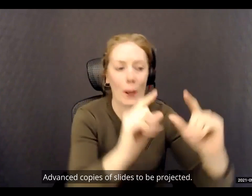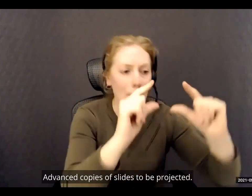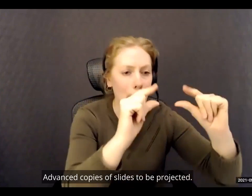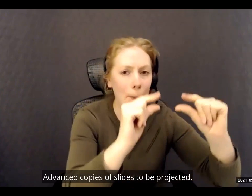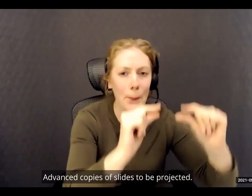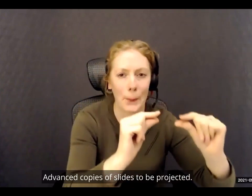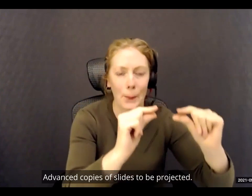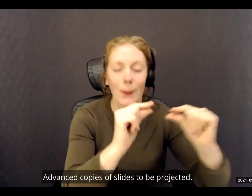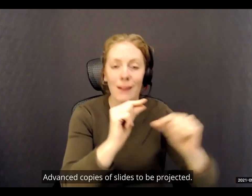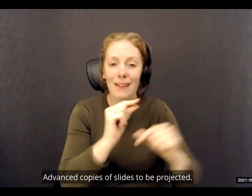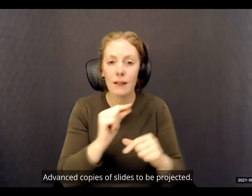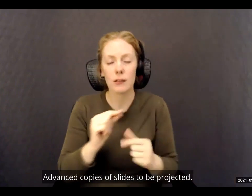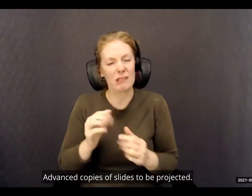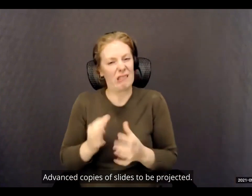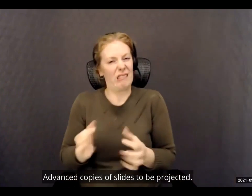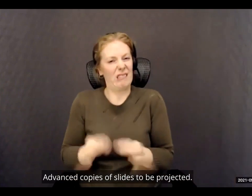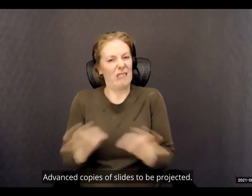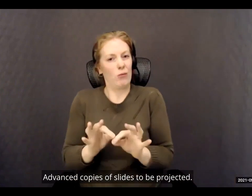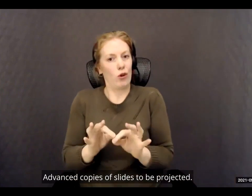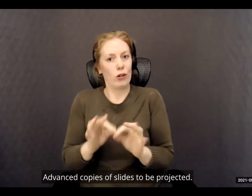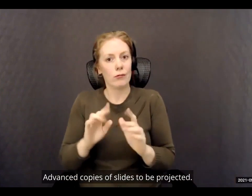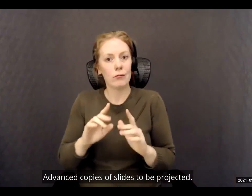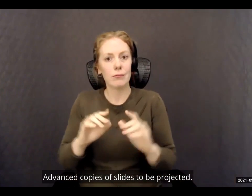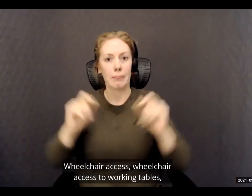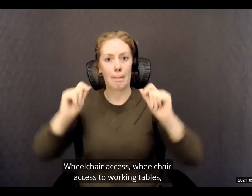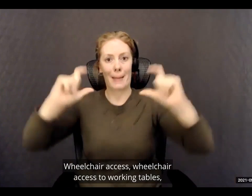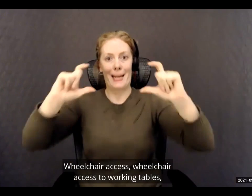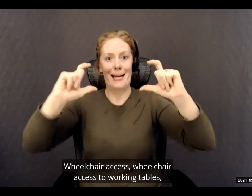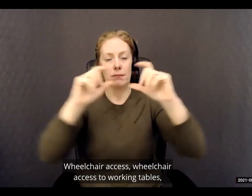Advanced copies of slides to be projected.